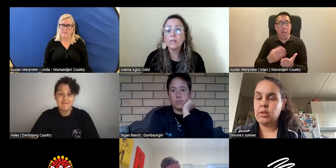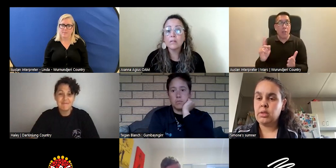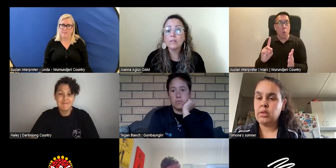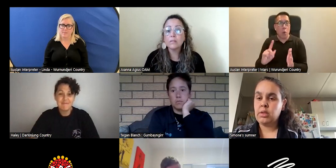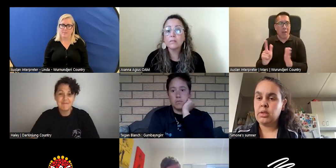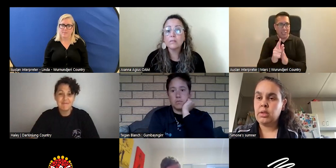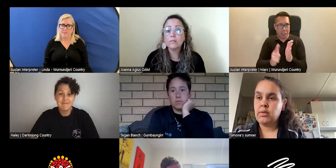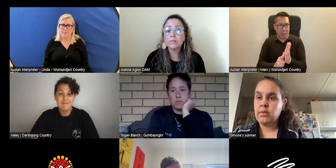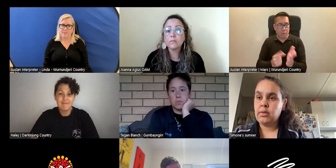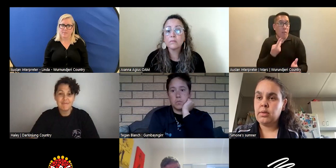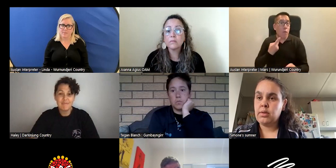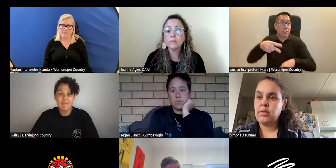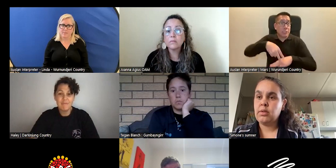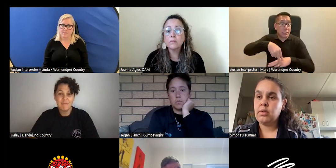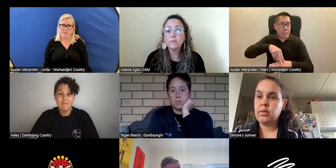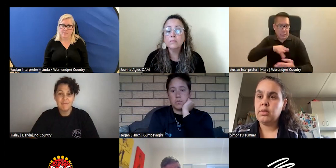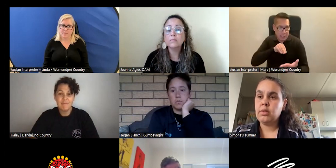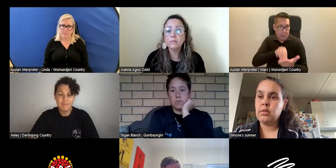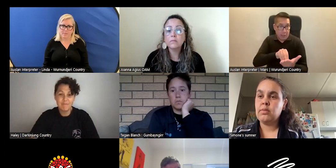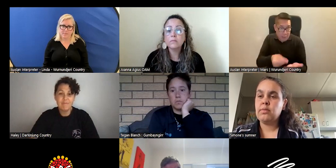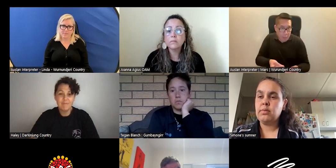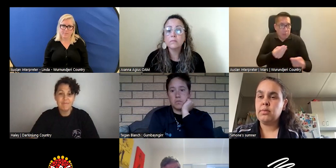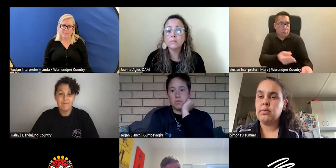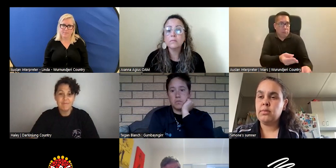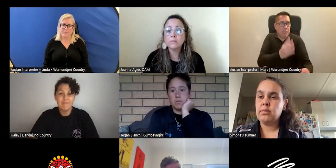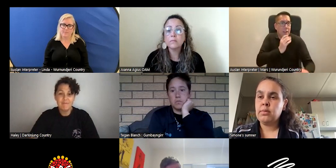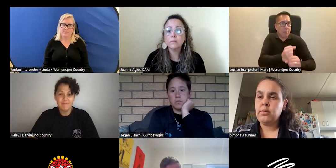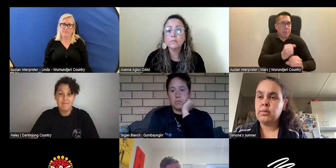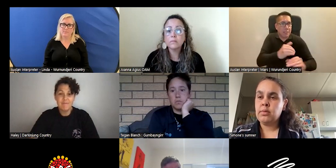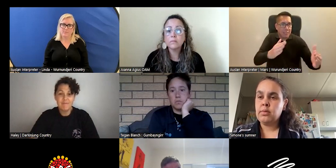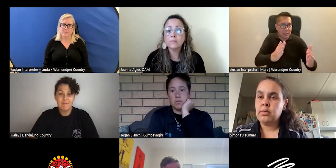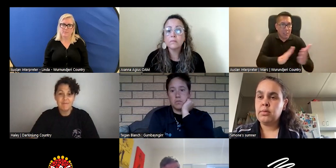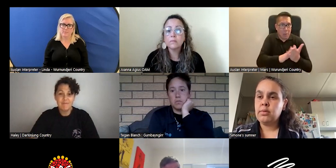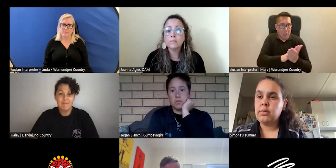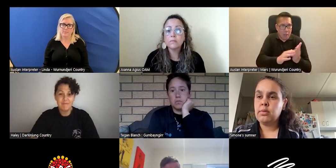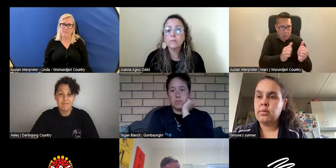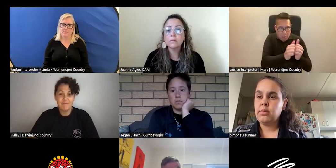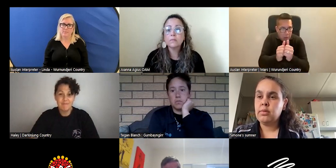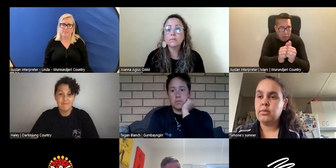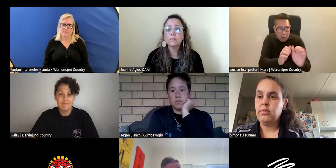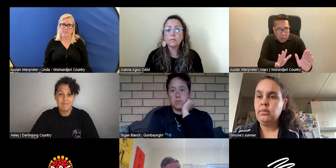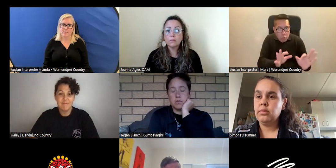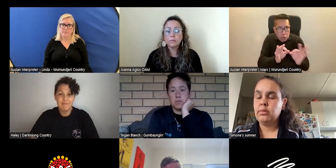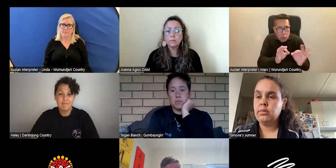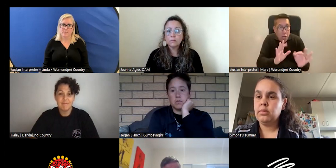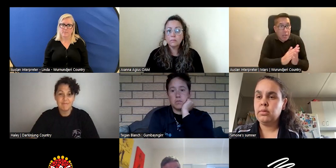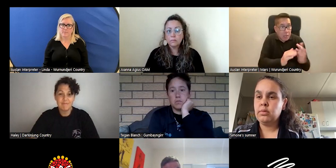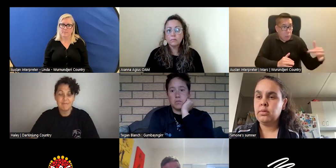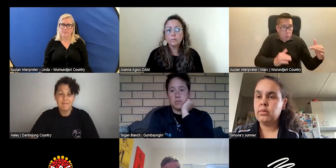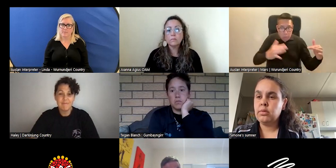the federal parliament, and that'll take bipartisan design, which means all members of